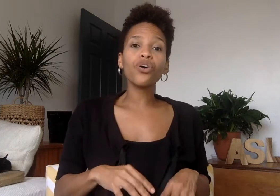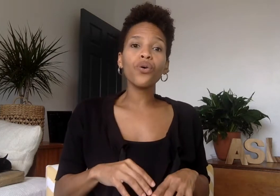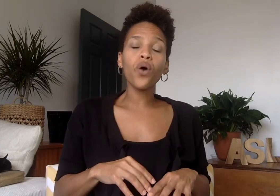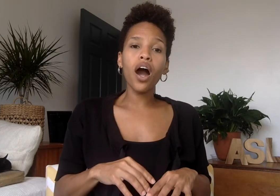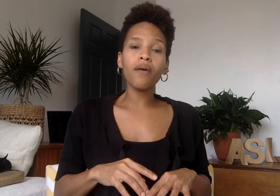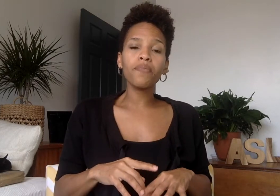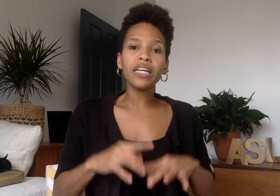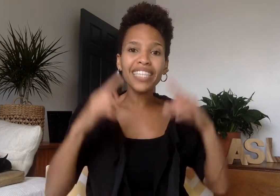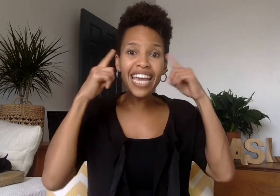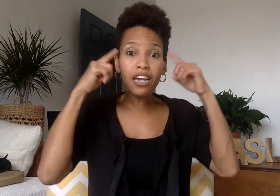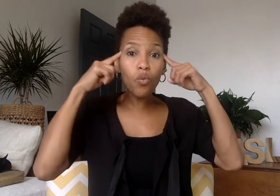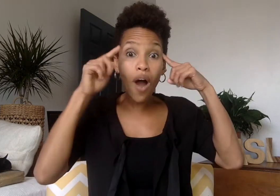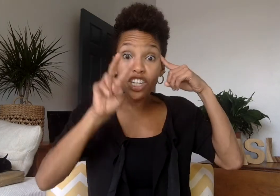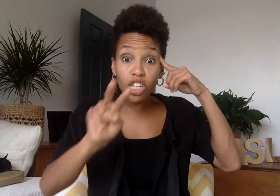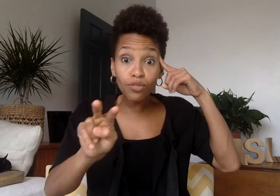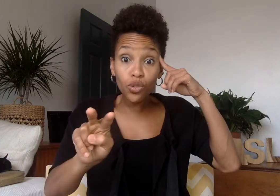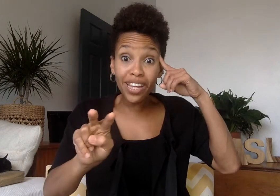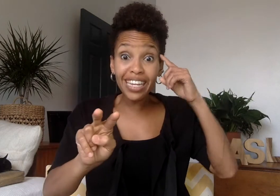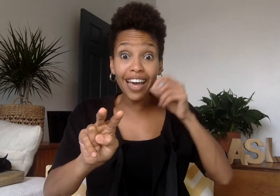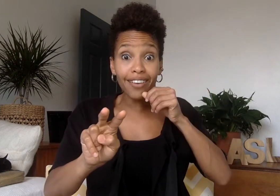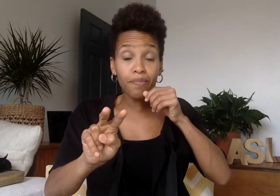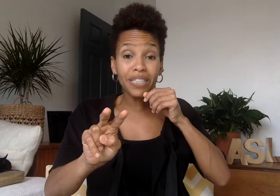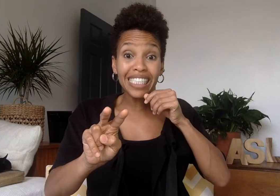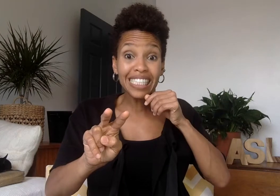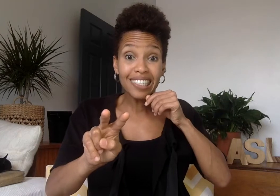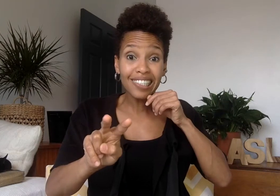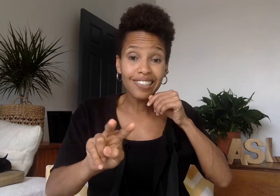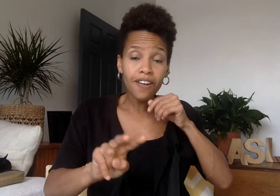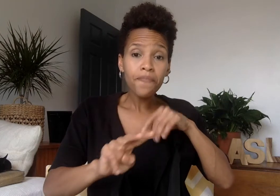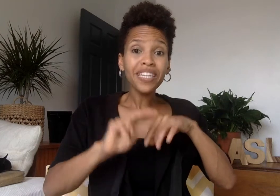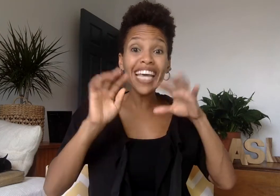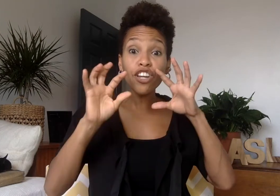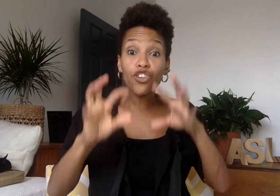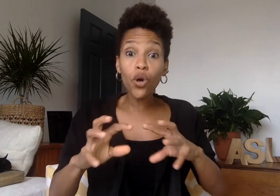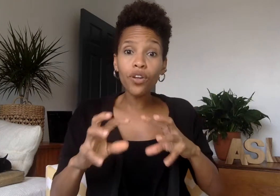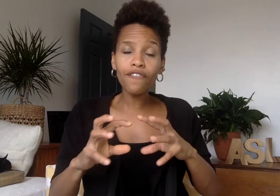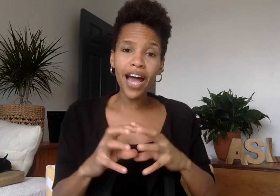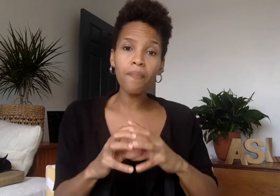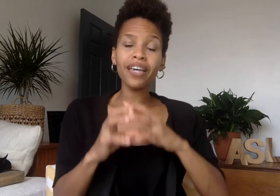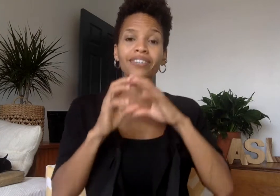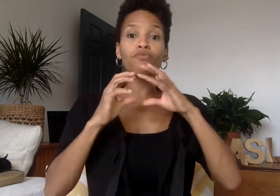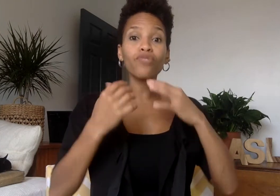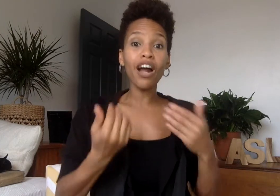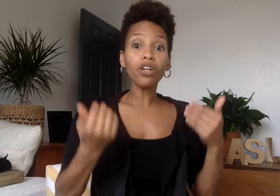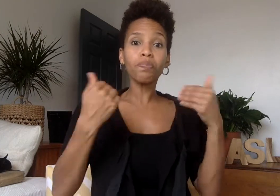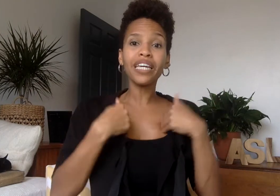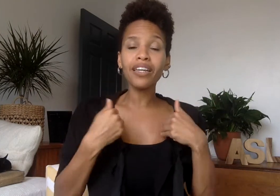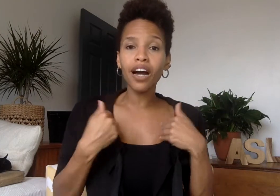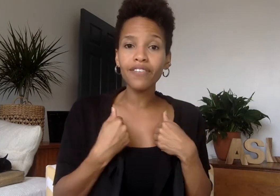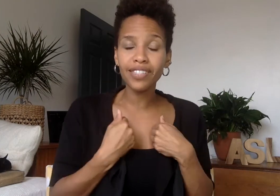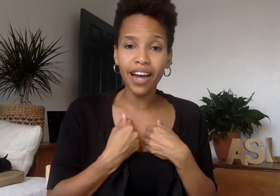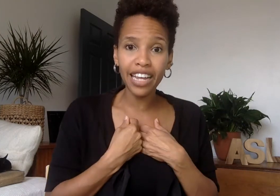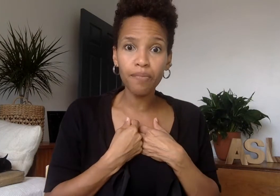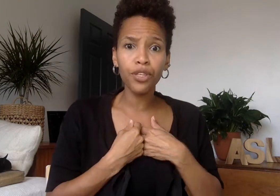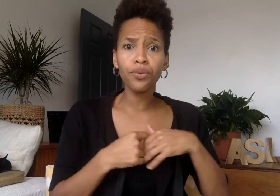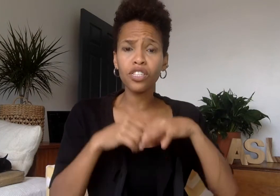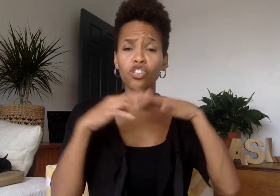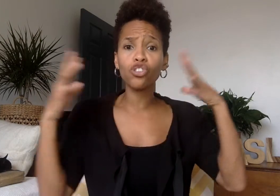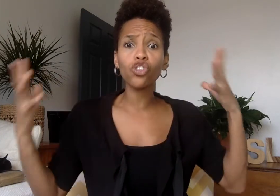so watch him do that again, please. Take note of that, because that repeating of a sign can be used in so